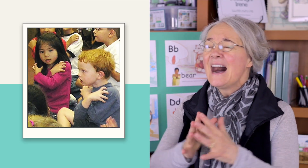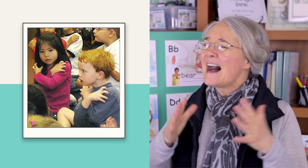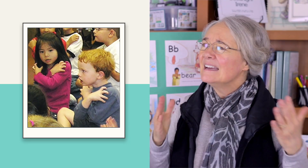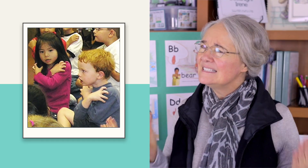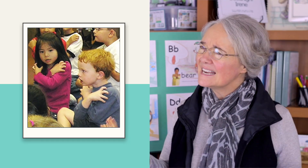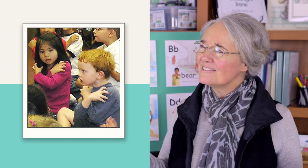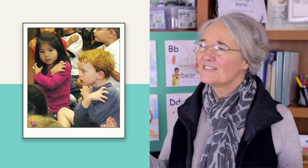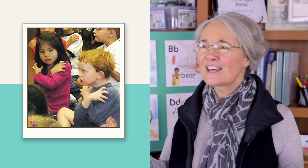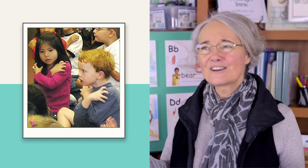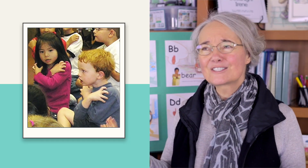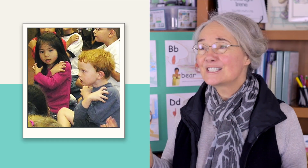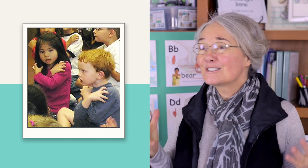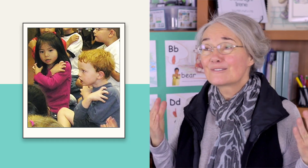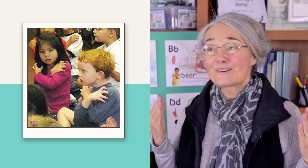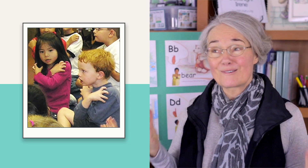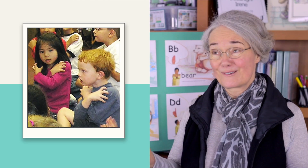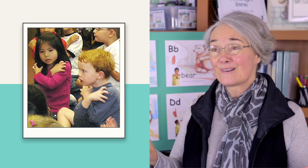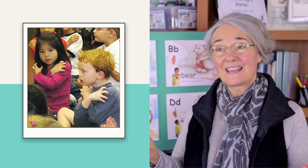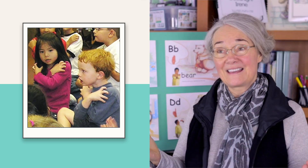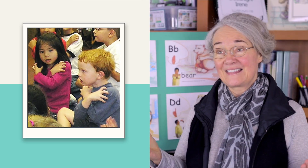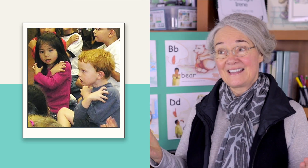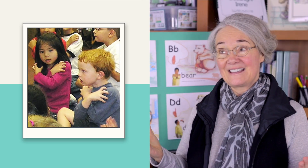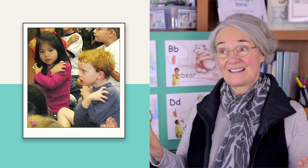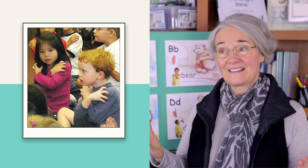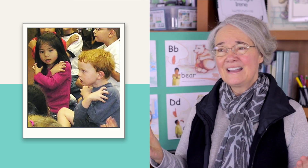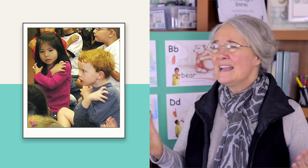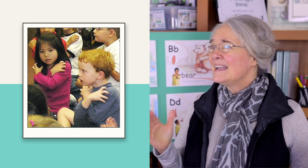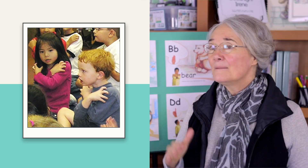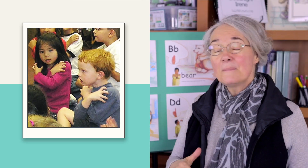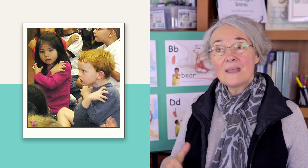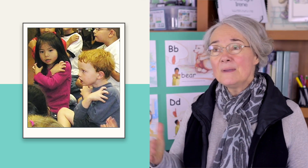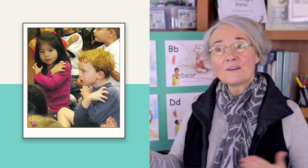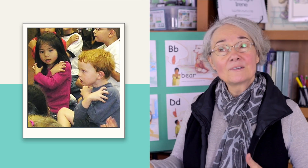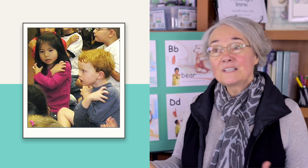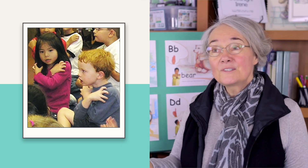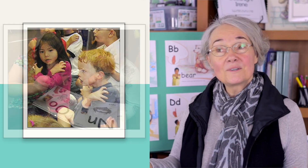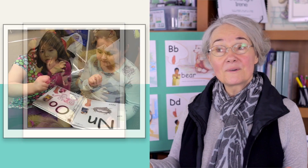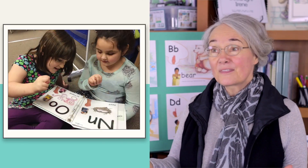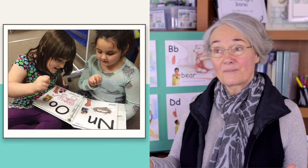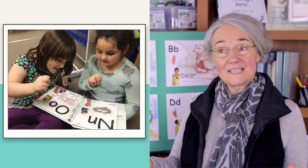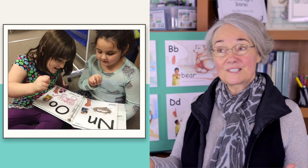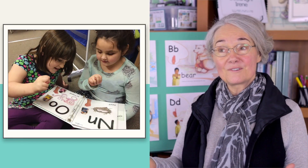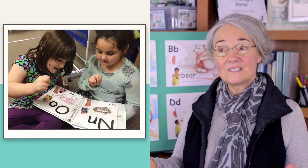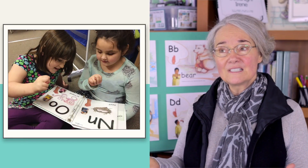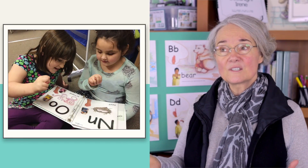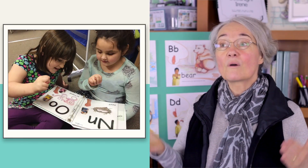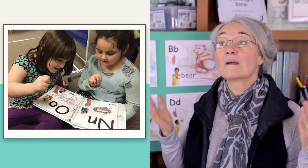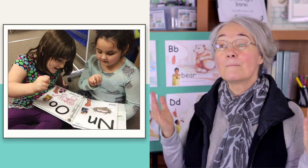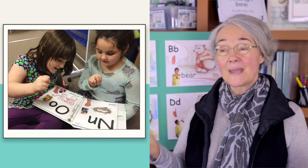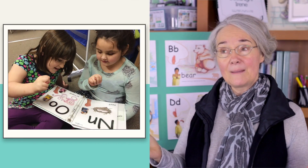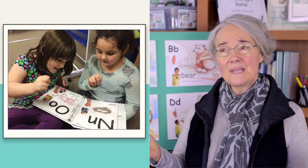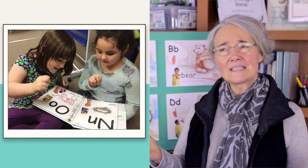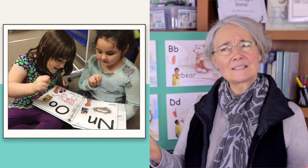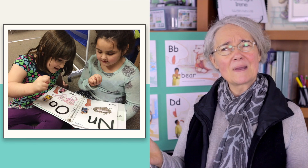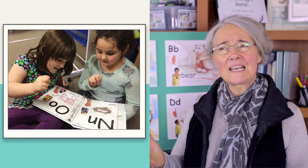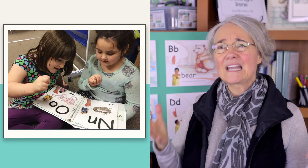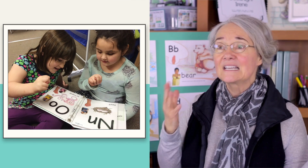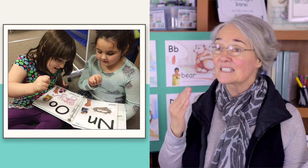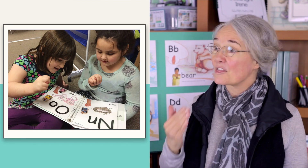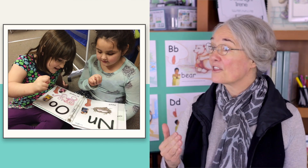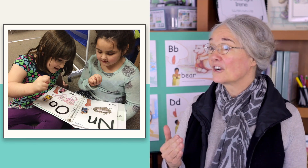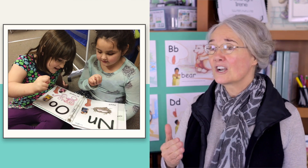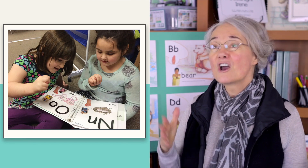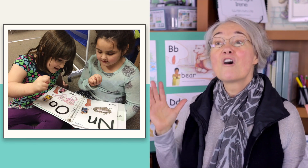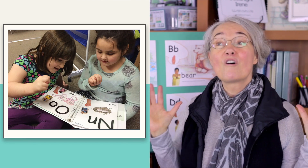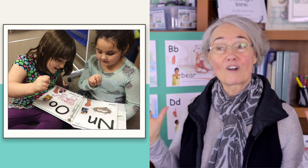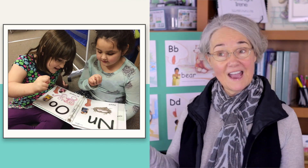brain. Identify those children early in the year. It may be only 2 or 3 students, or it may be as many